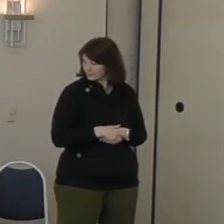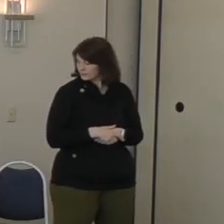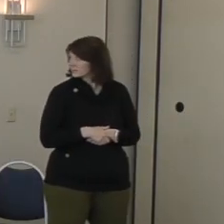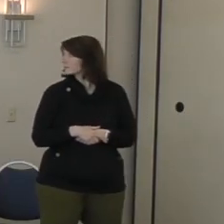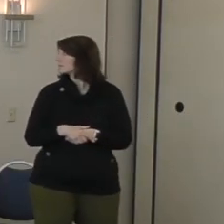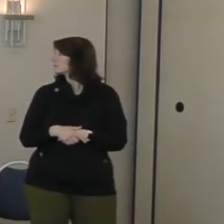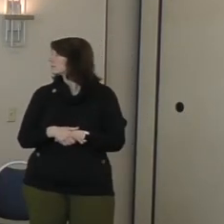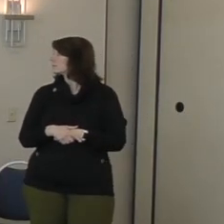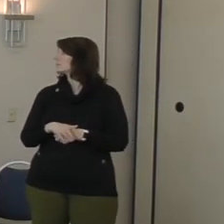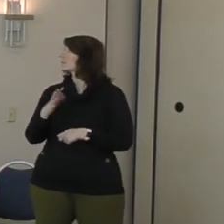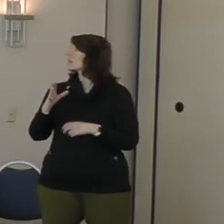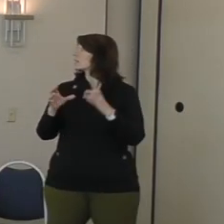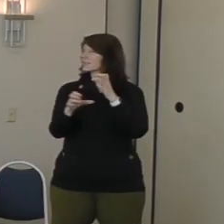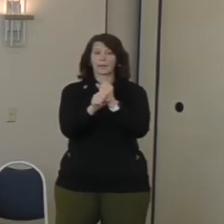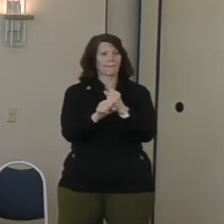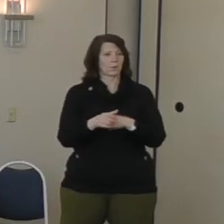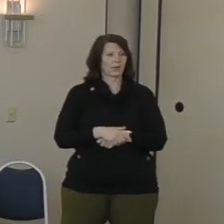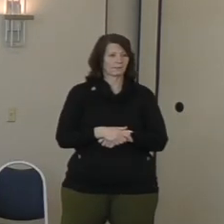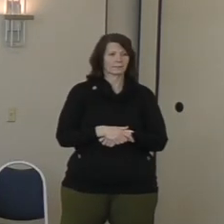kind of in summary,